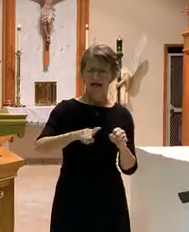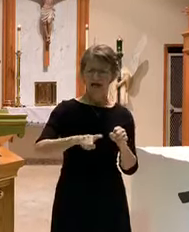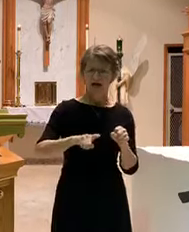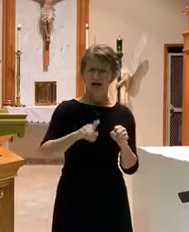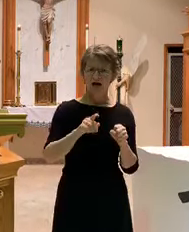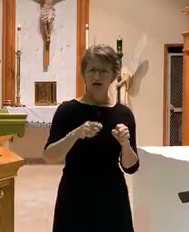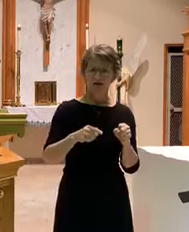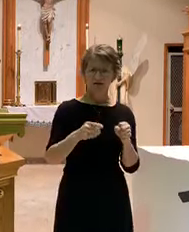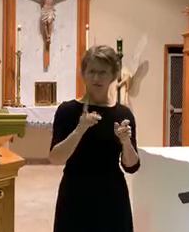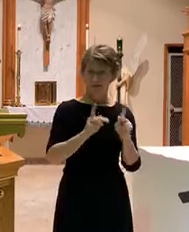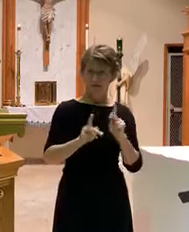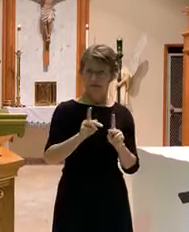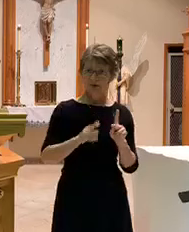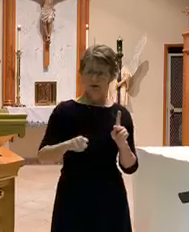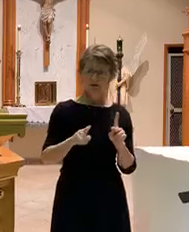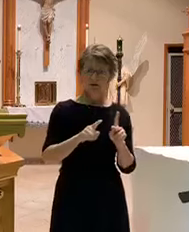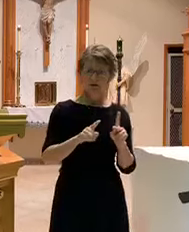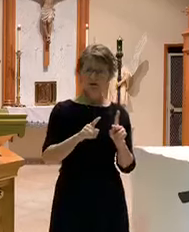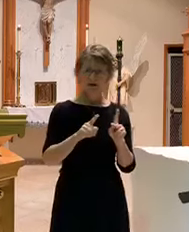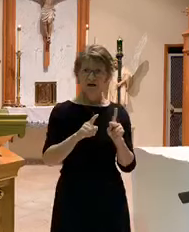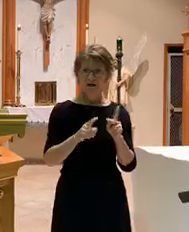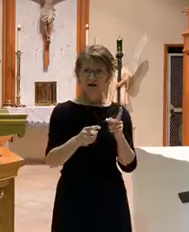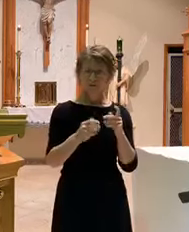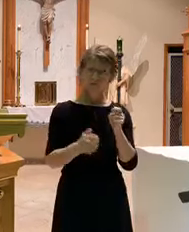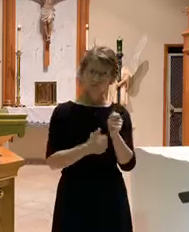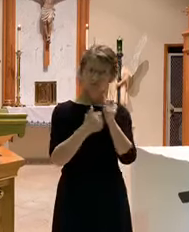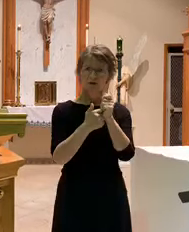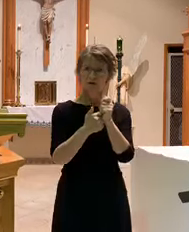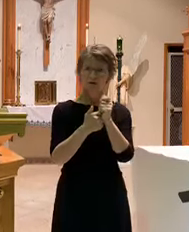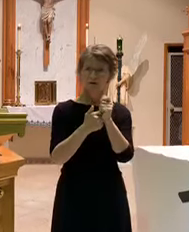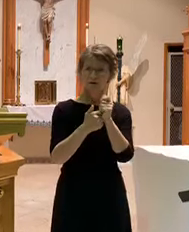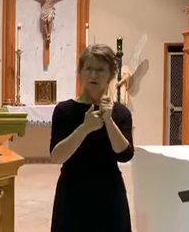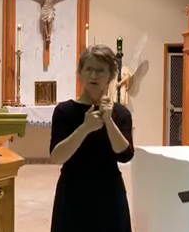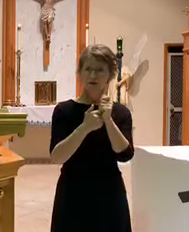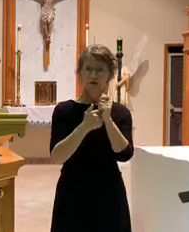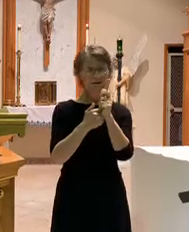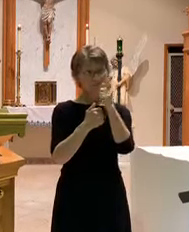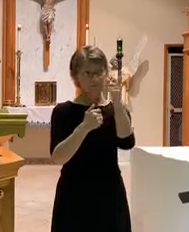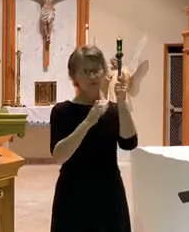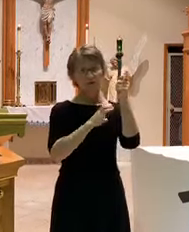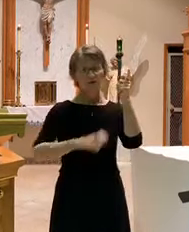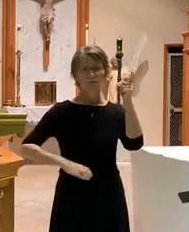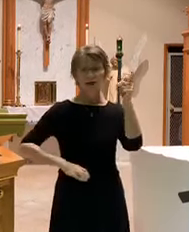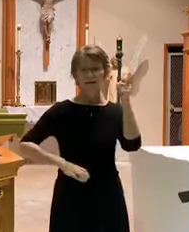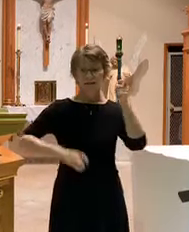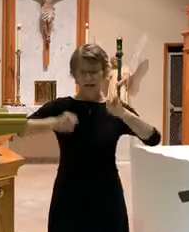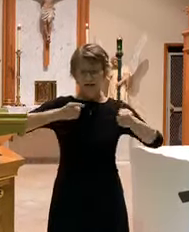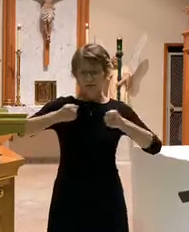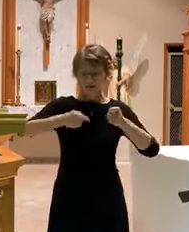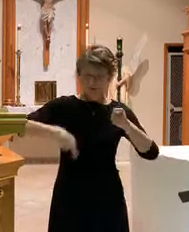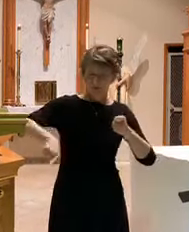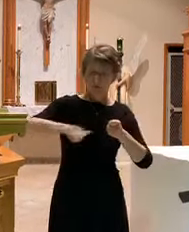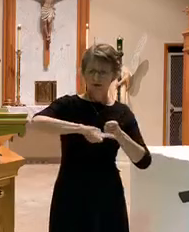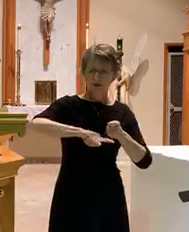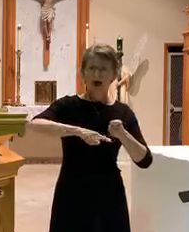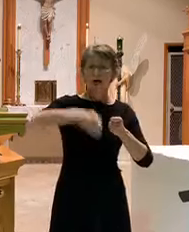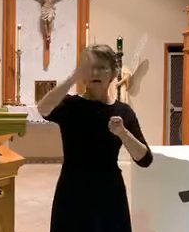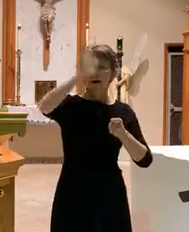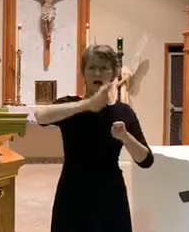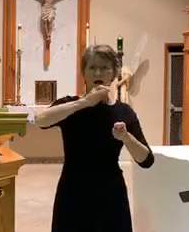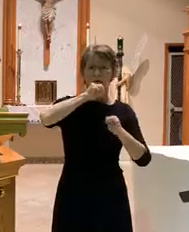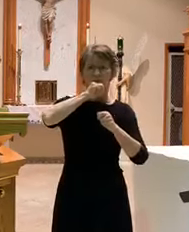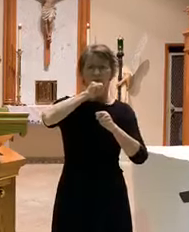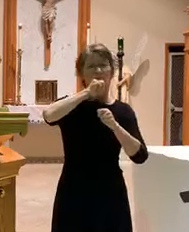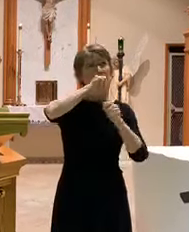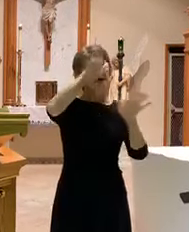patriarchs, and from them, according to the flesh, is the Christ, who is over all. God